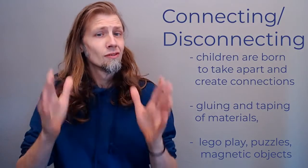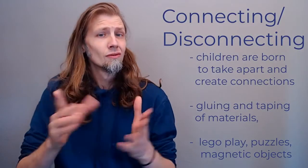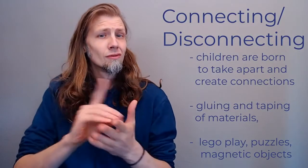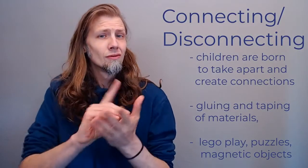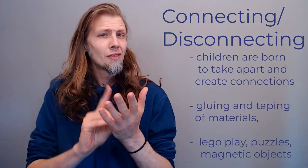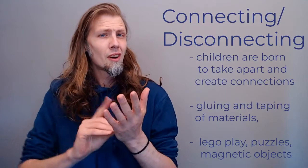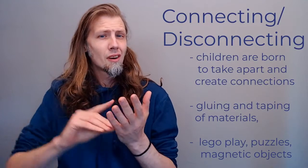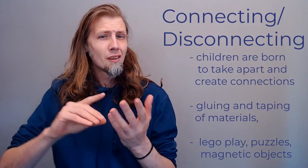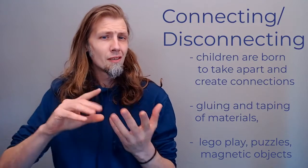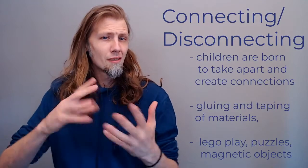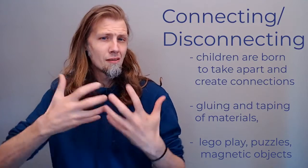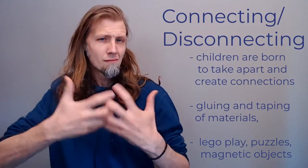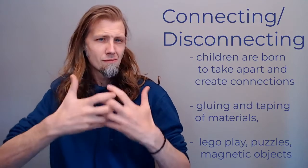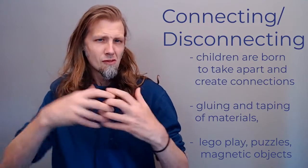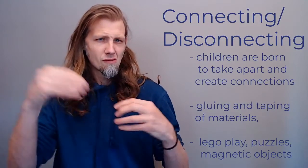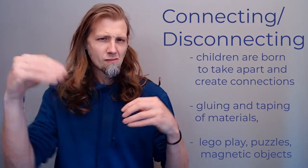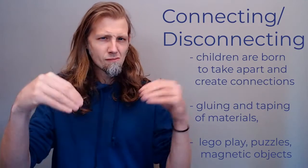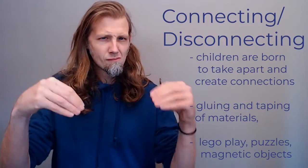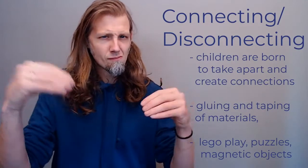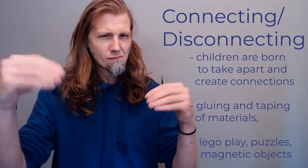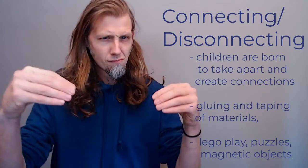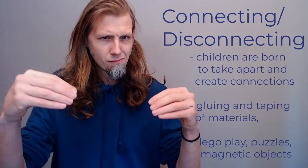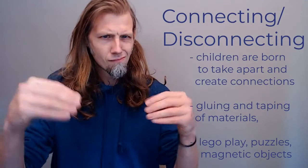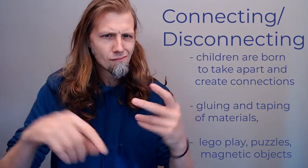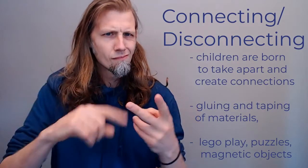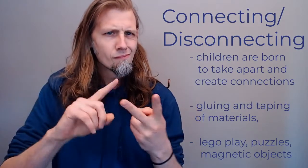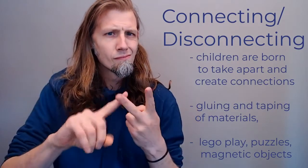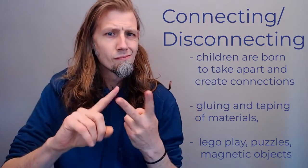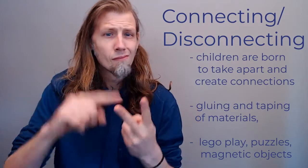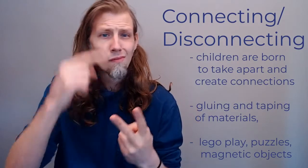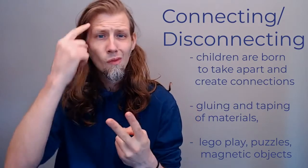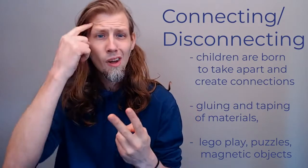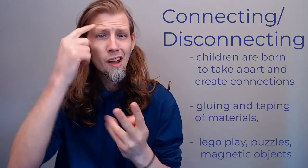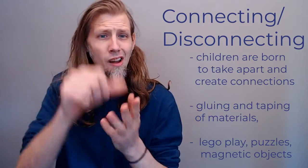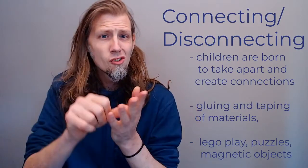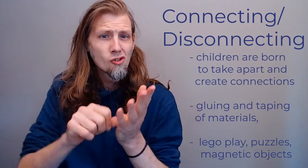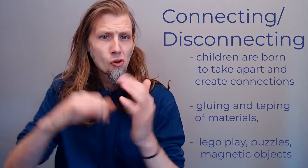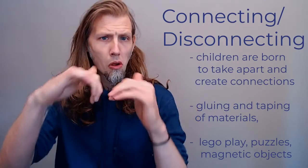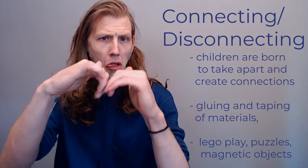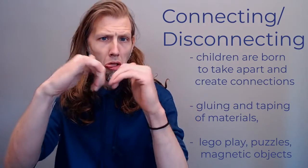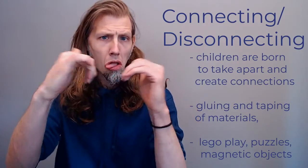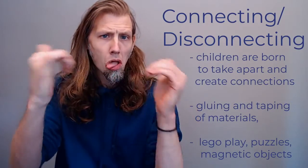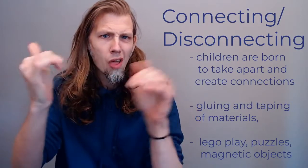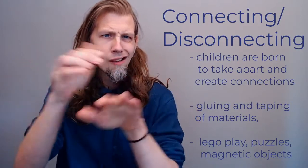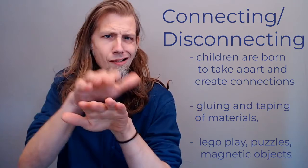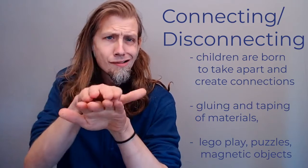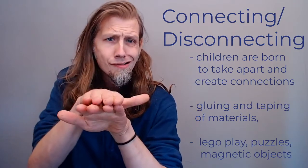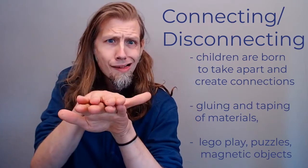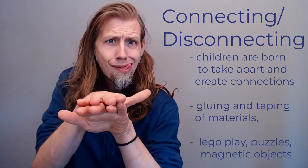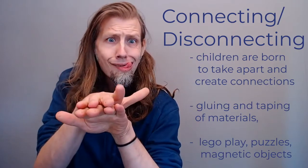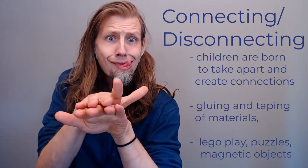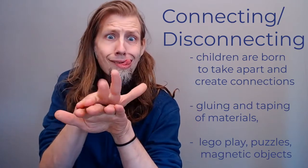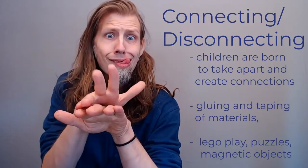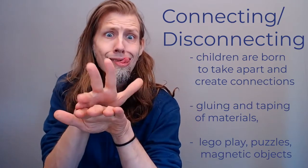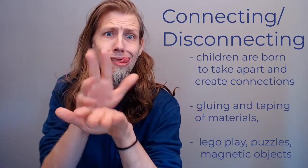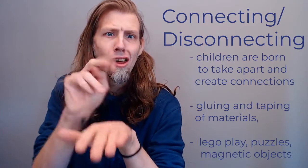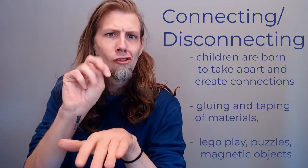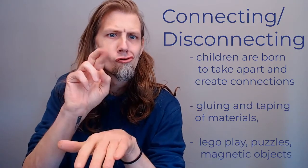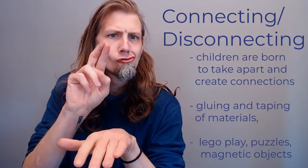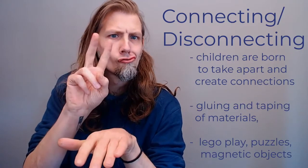What do an engineer piecing together a machine, a neurosurgeon delicately peeling back a layer